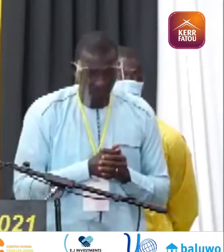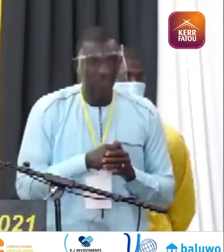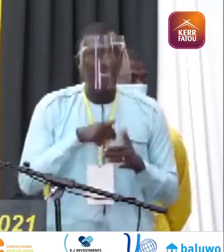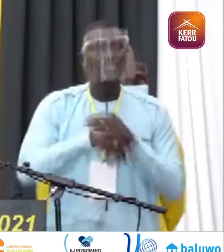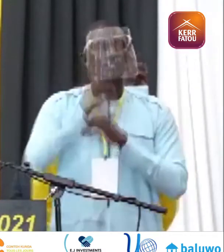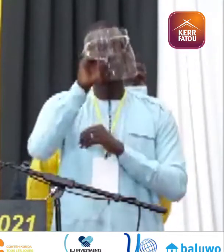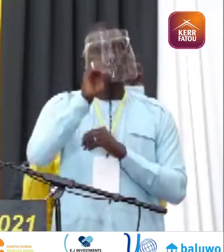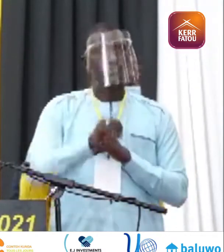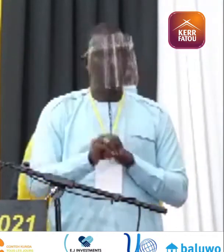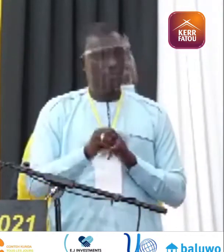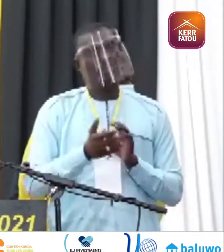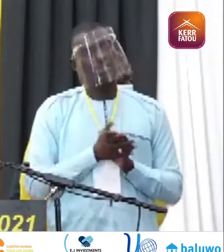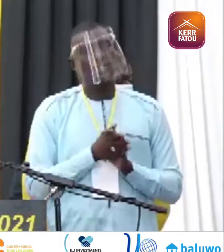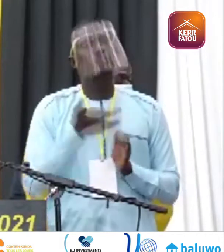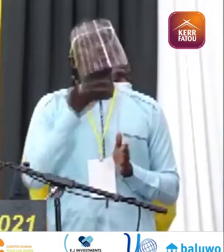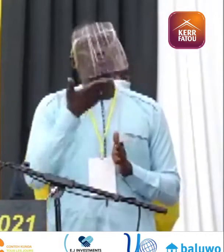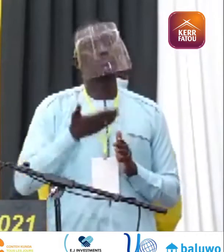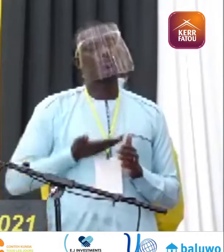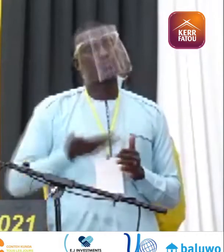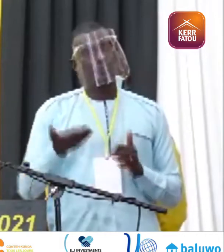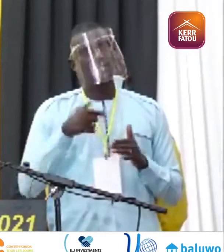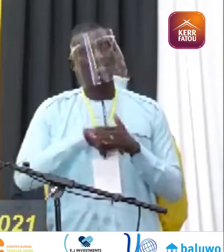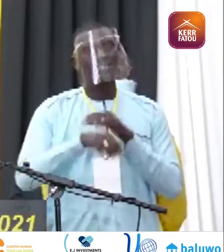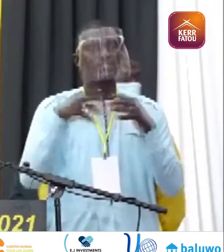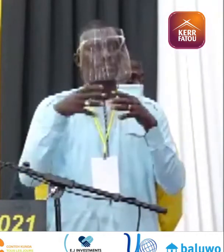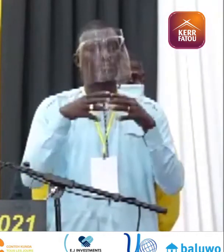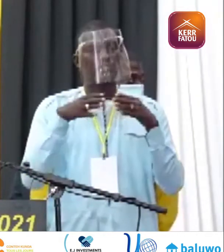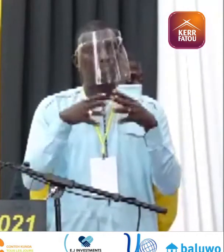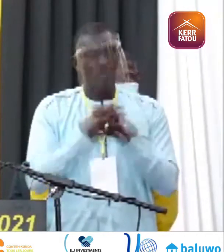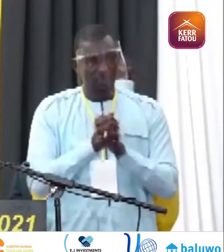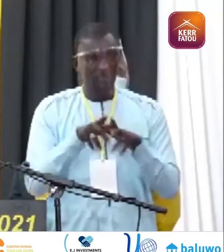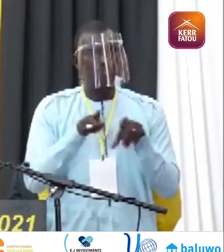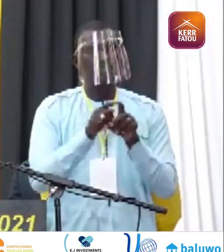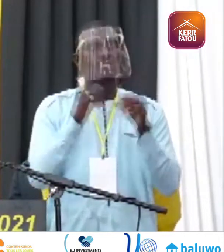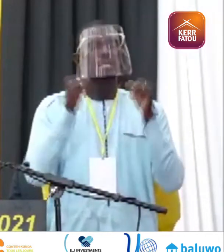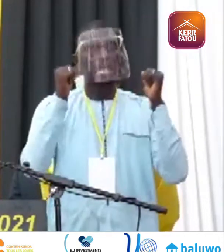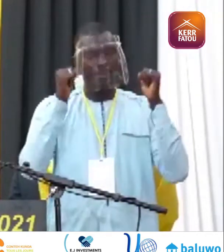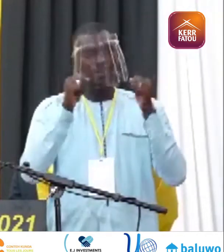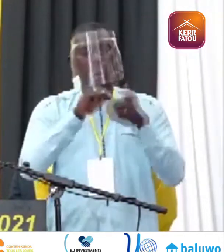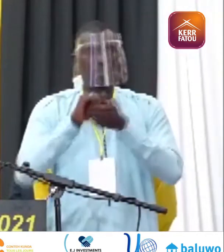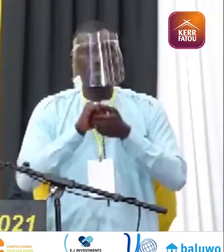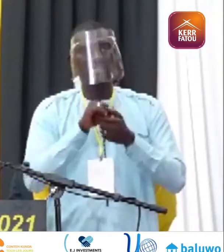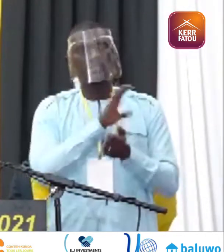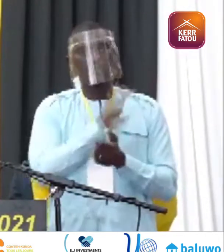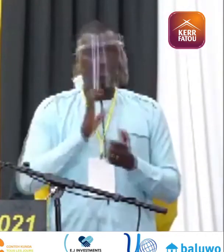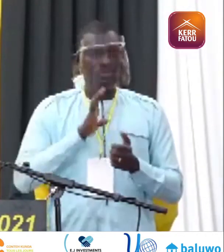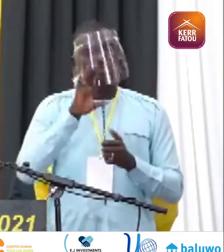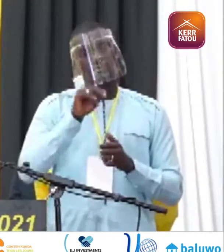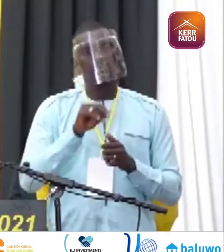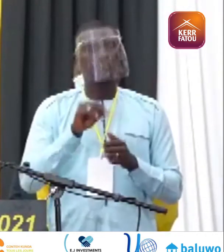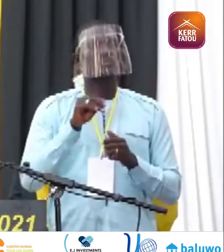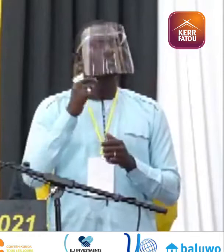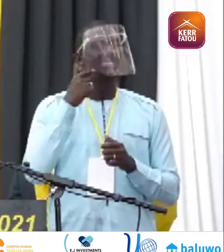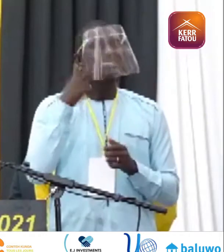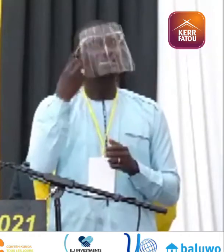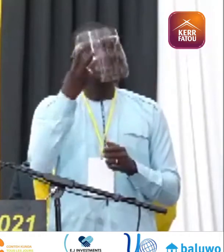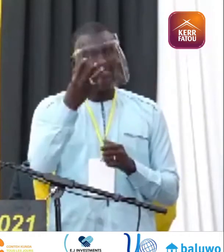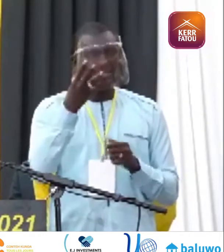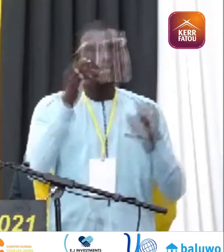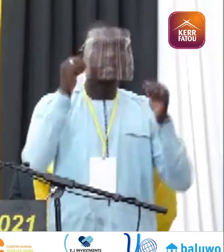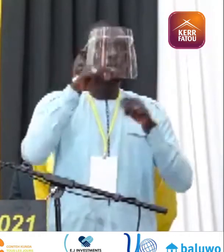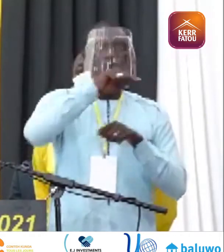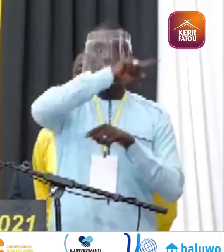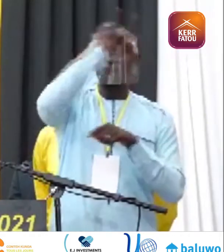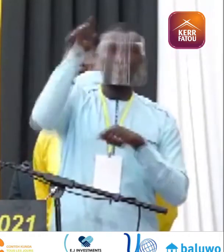In October, the youth wing, in collaboration with the campaign and organizing committee, held a 3-day nationwide tour across